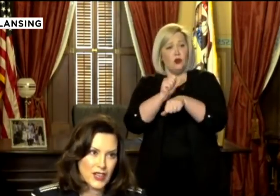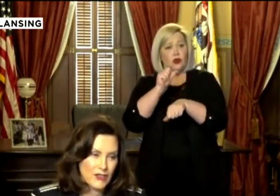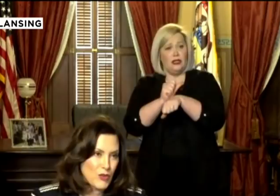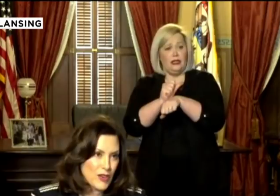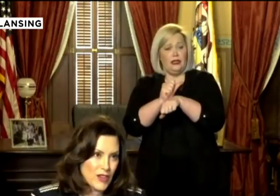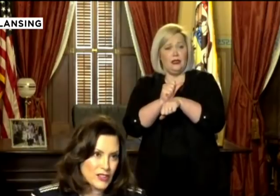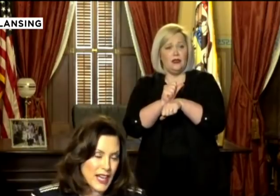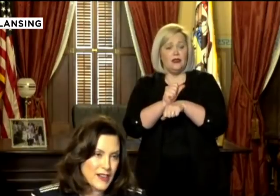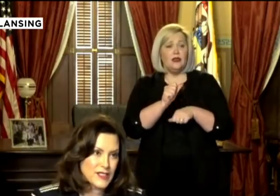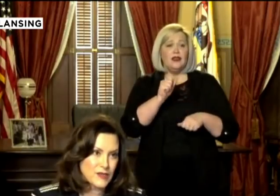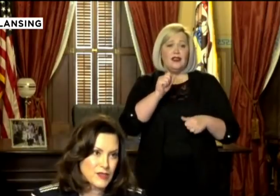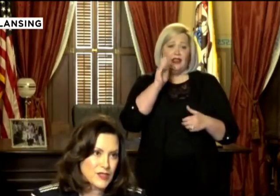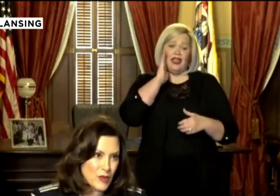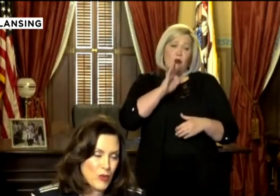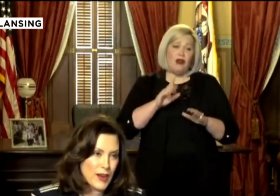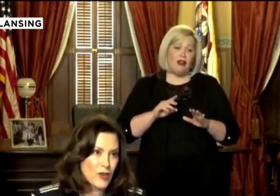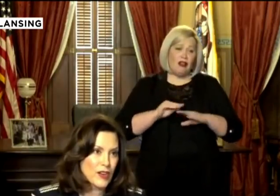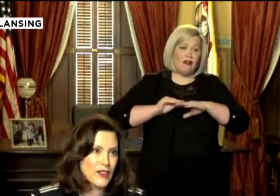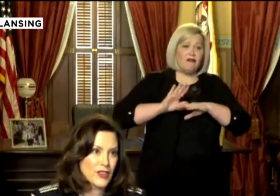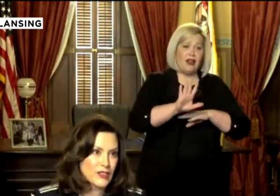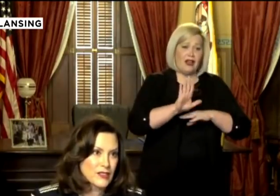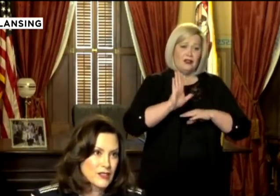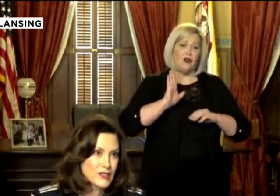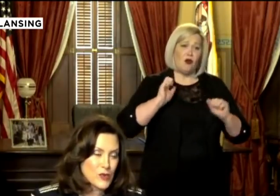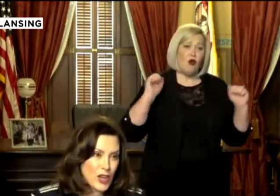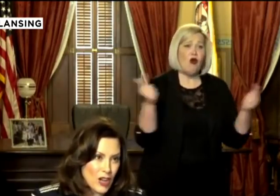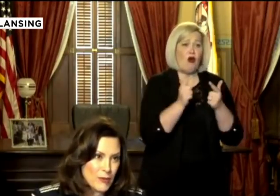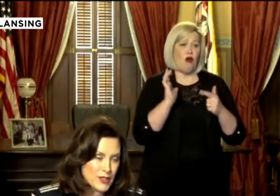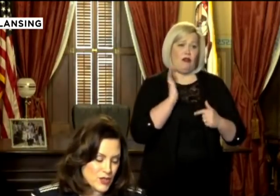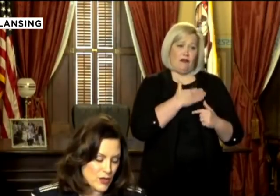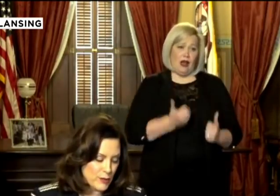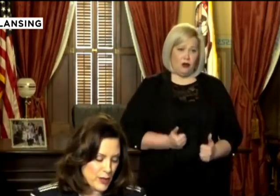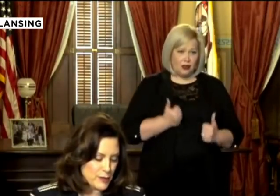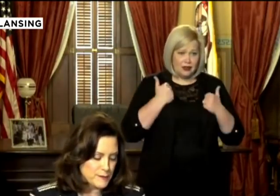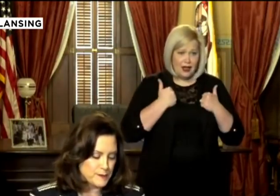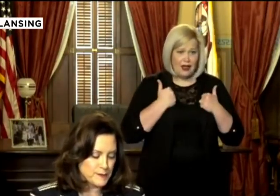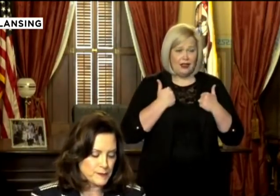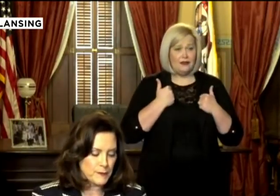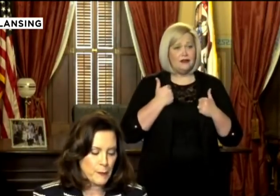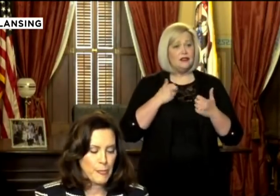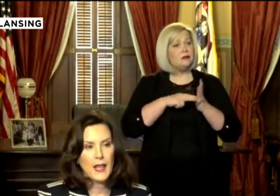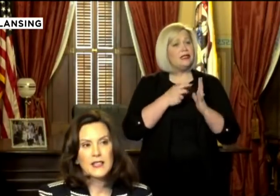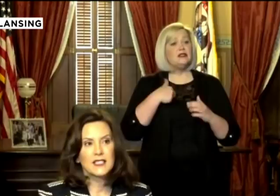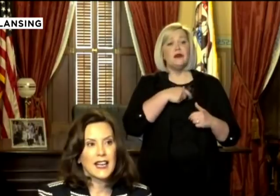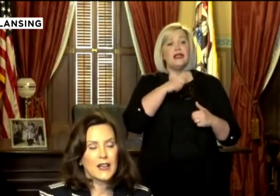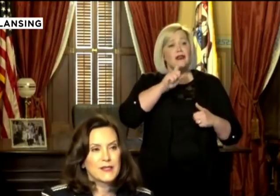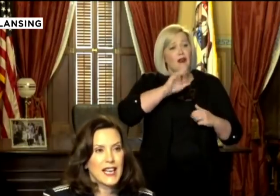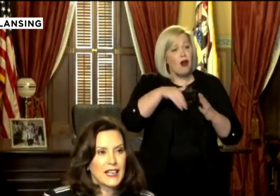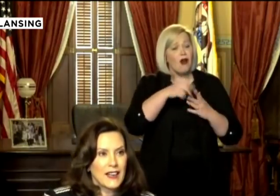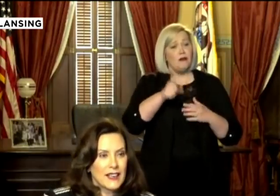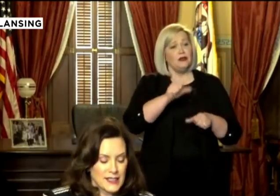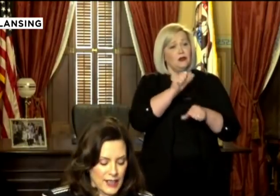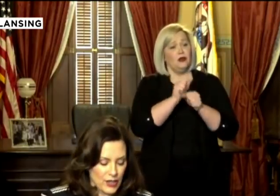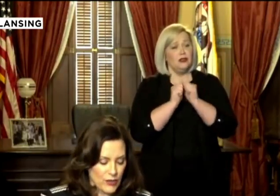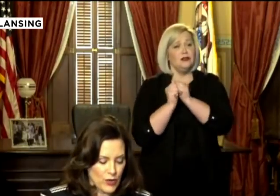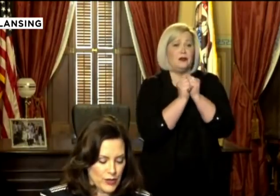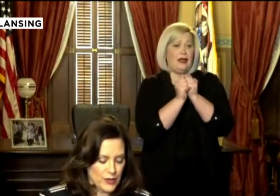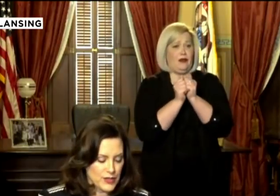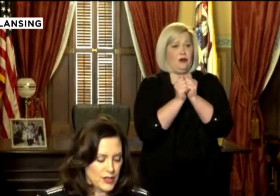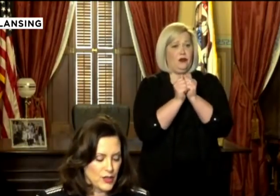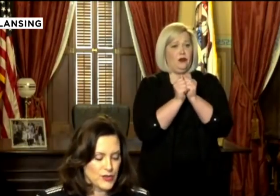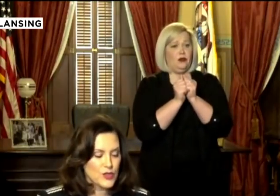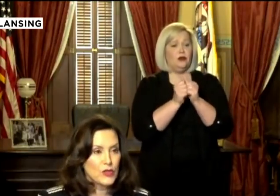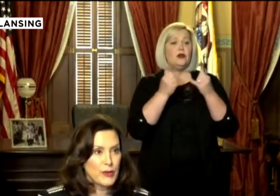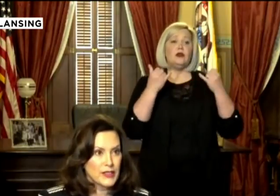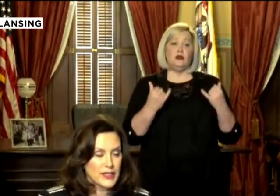COVID-19 will touch every one of our lives in some way or another, so we all must do our part. Today, I'm signing an executive